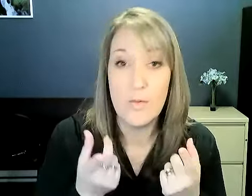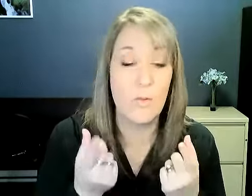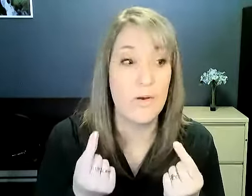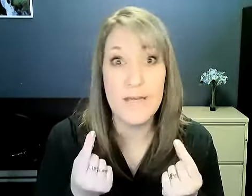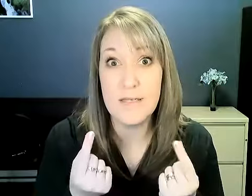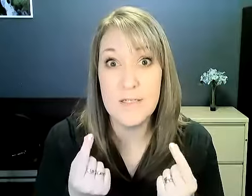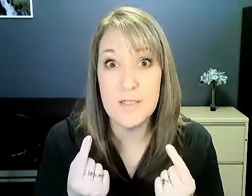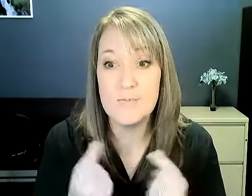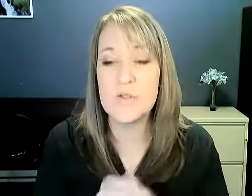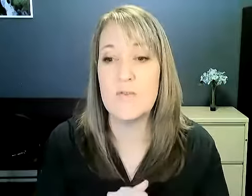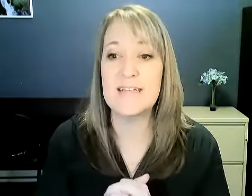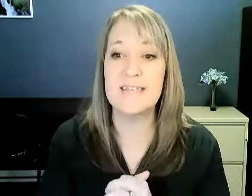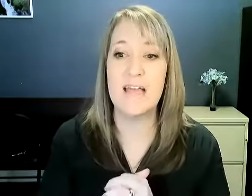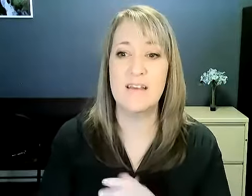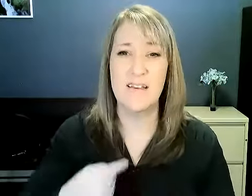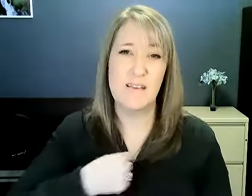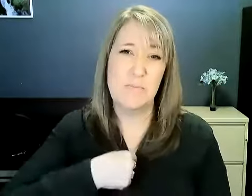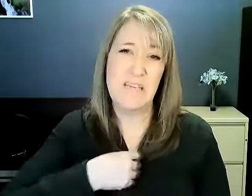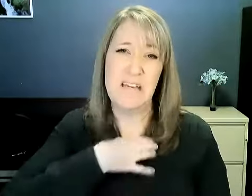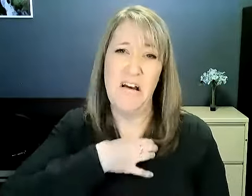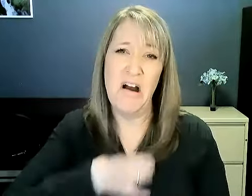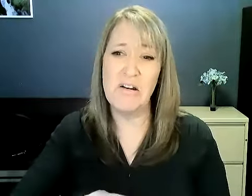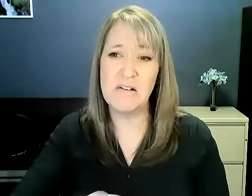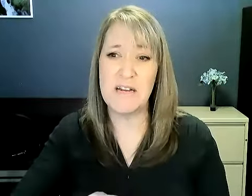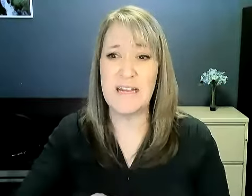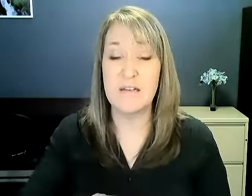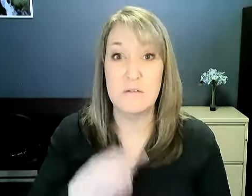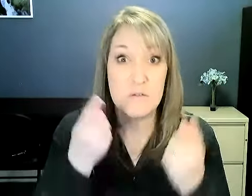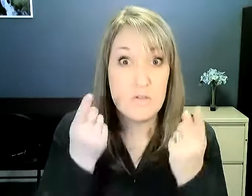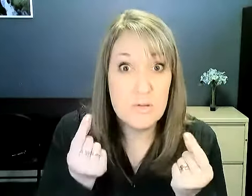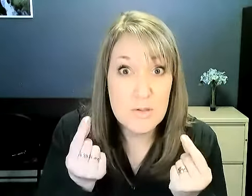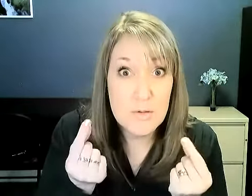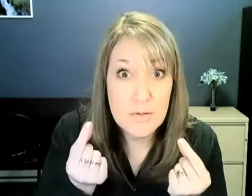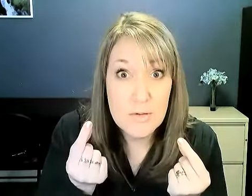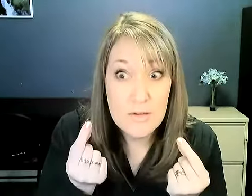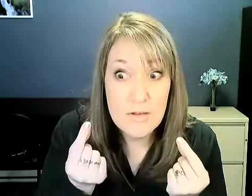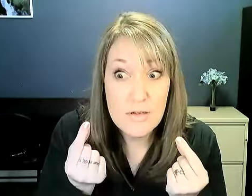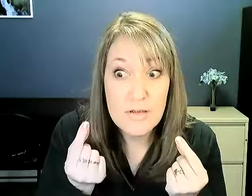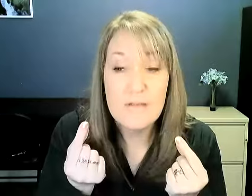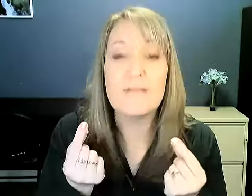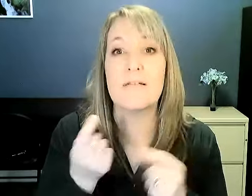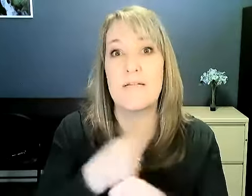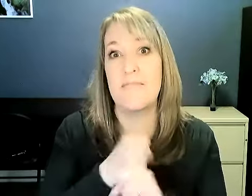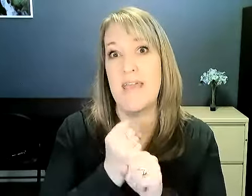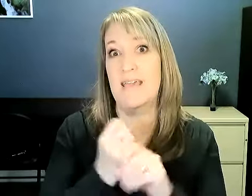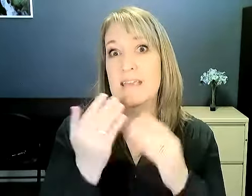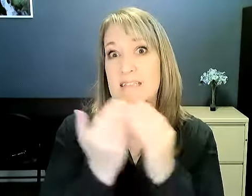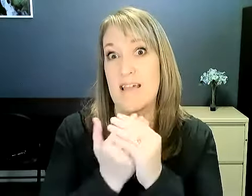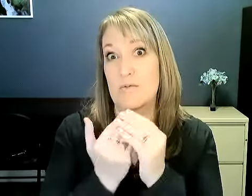What am I gonna do? So if I said, me hungry, do, make